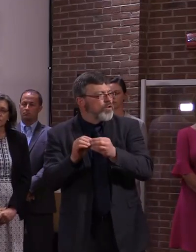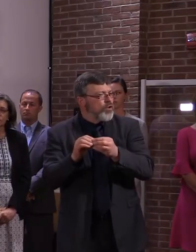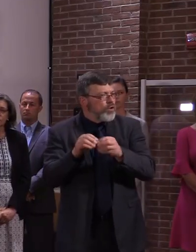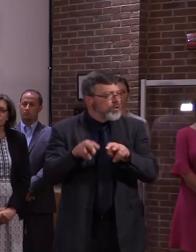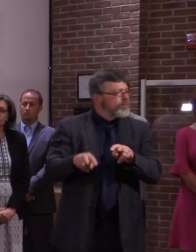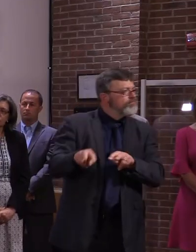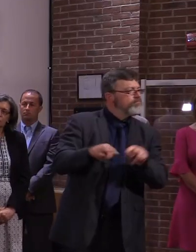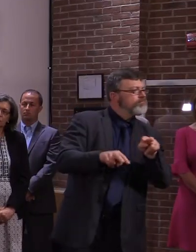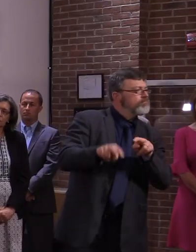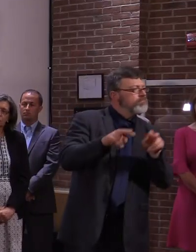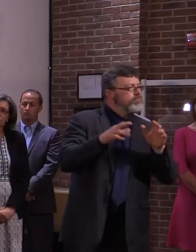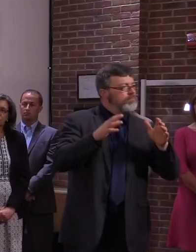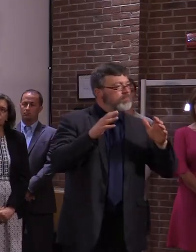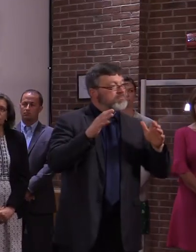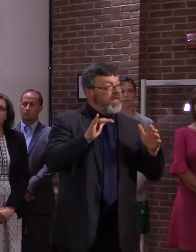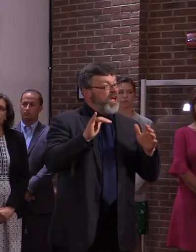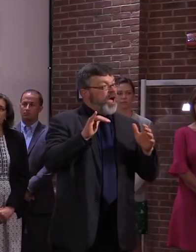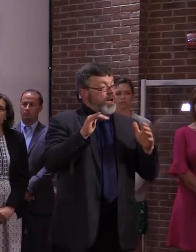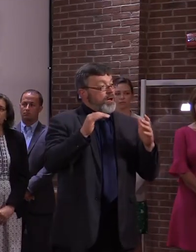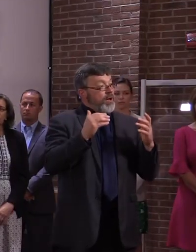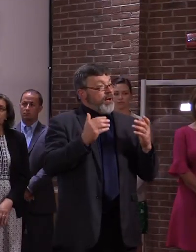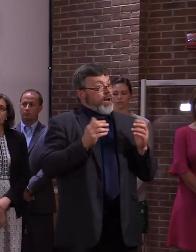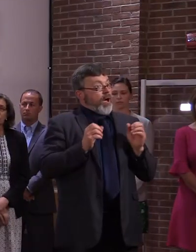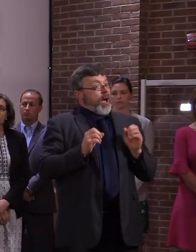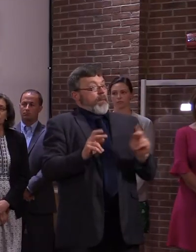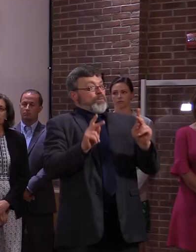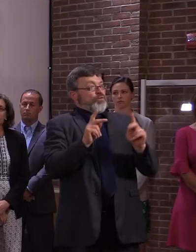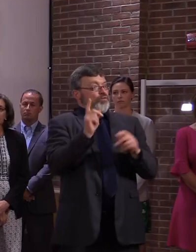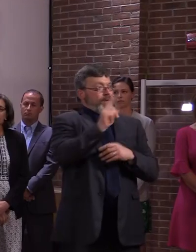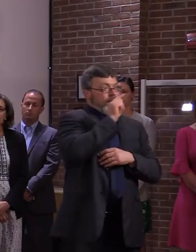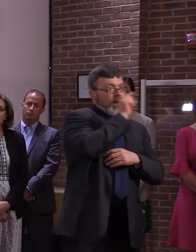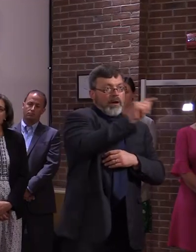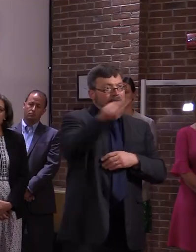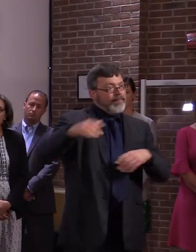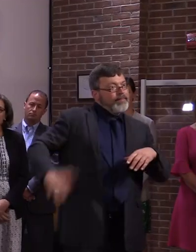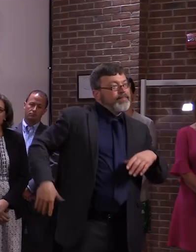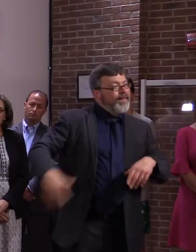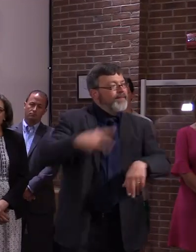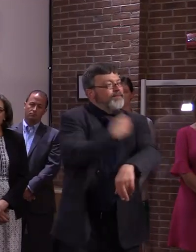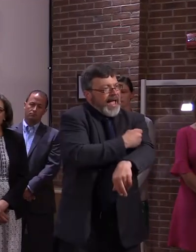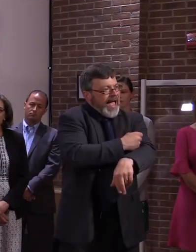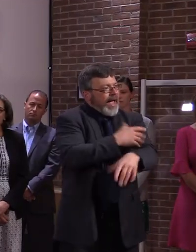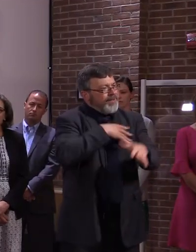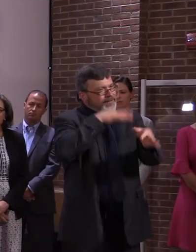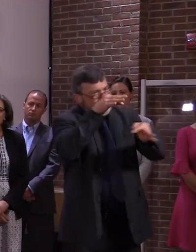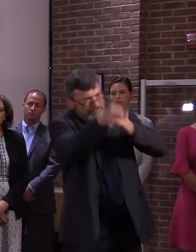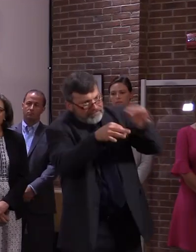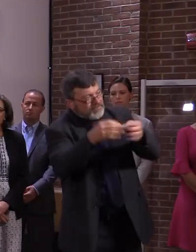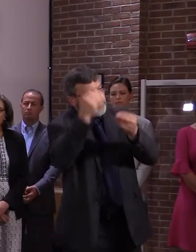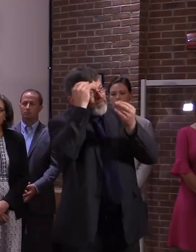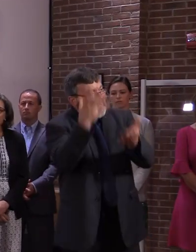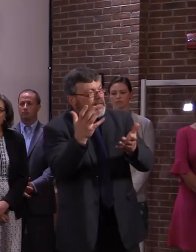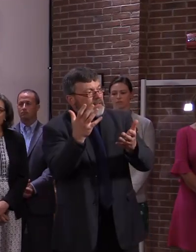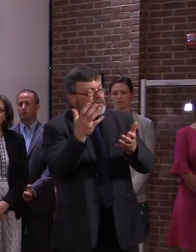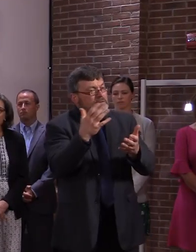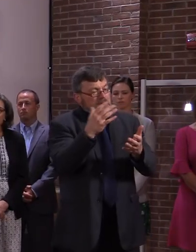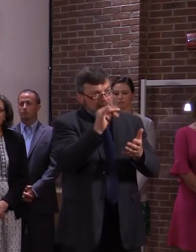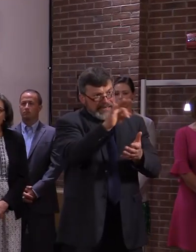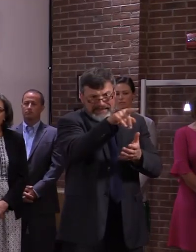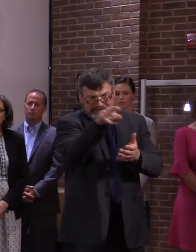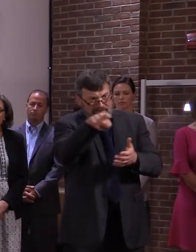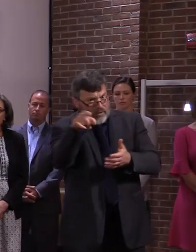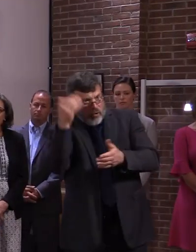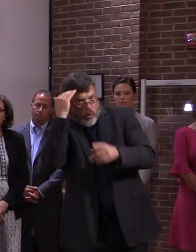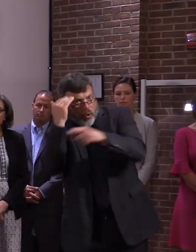plenty of opportunities to get vaccinated and guidance for people who are not yet vaccinated to protect themselves